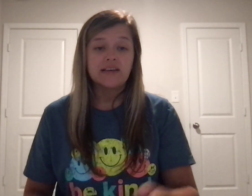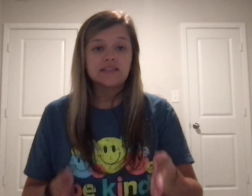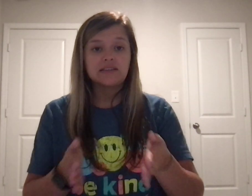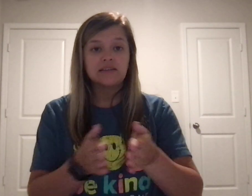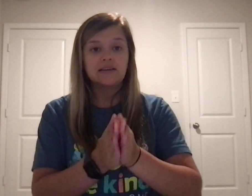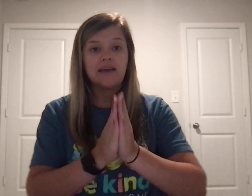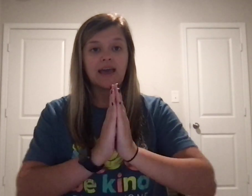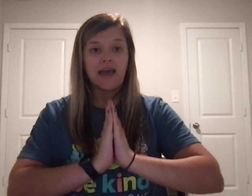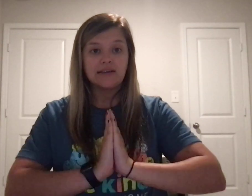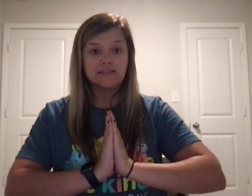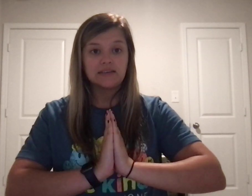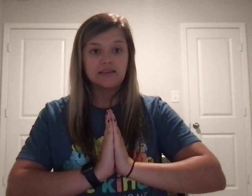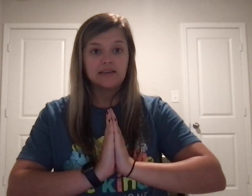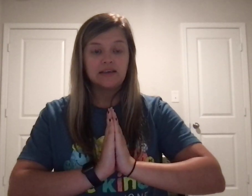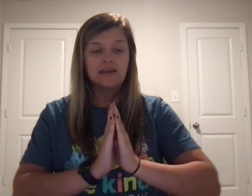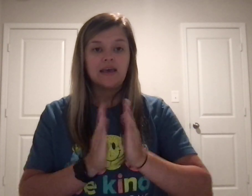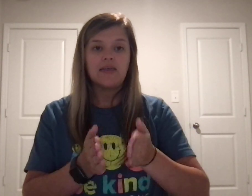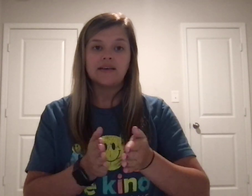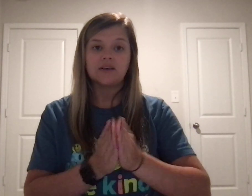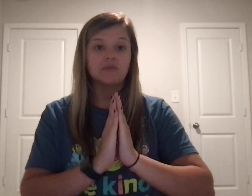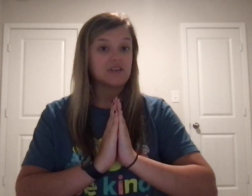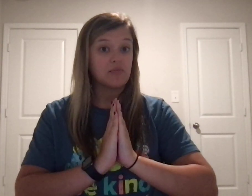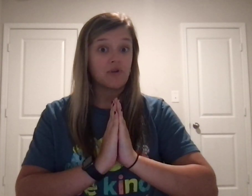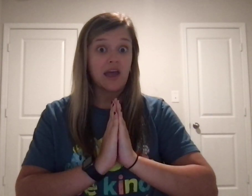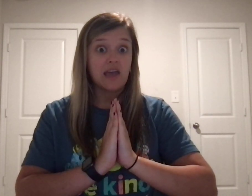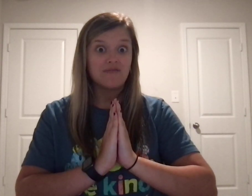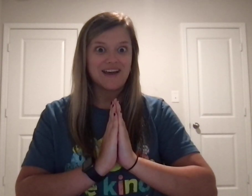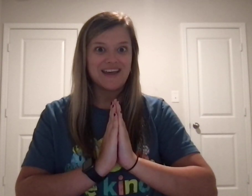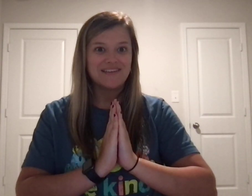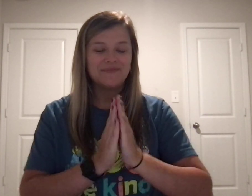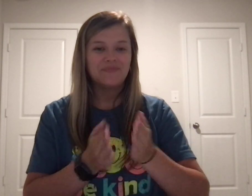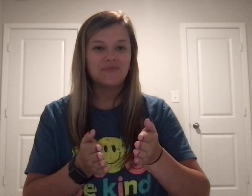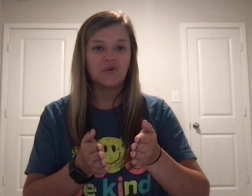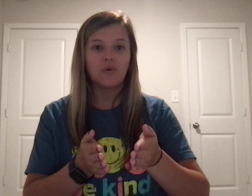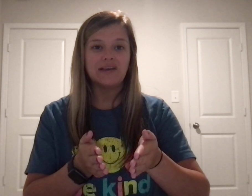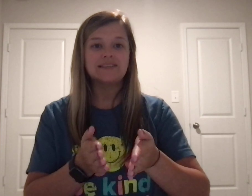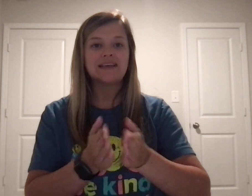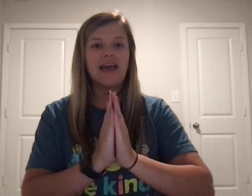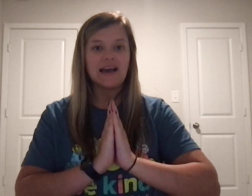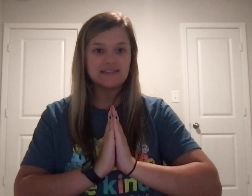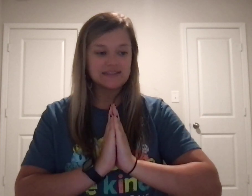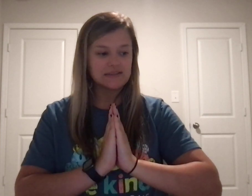request, ask. And that's almost like pray, right? Request, ask.